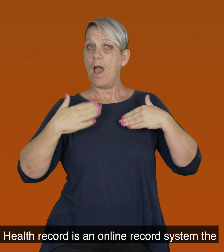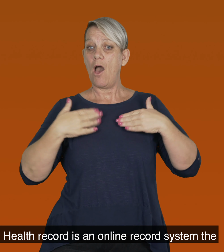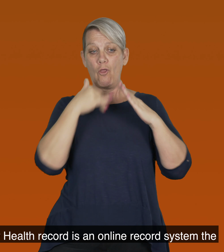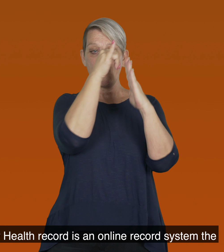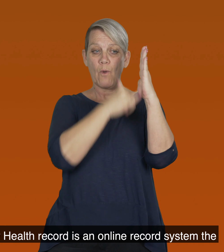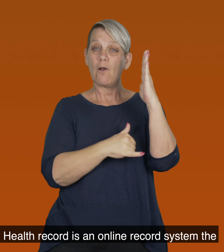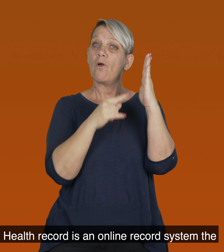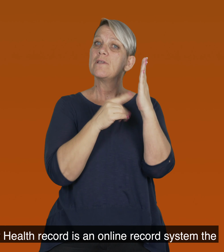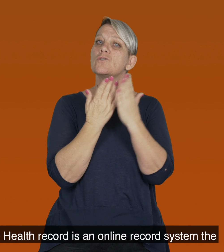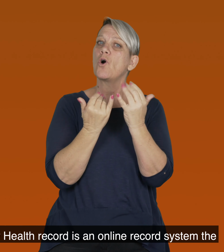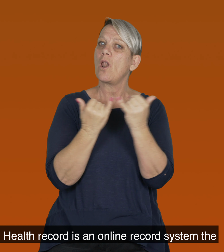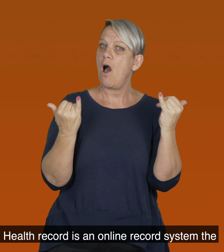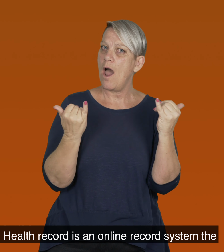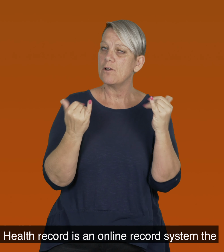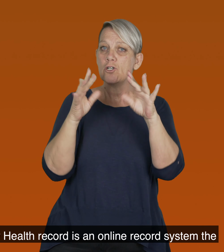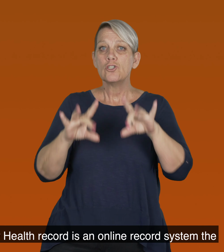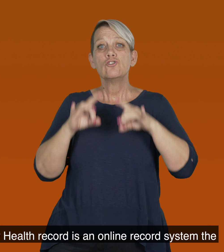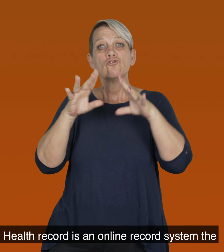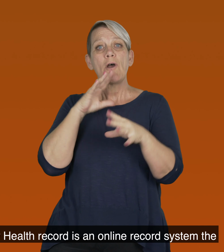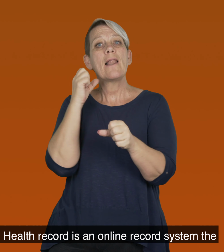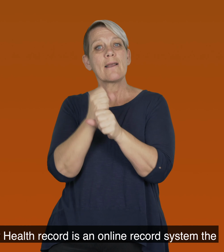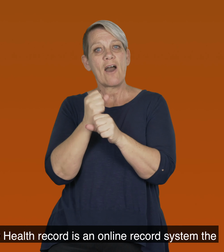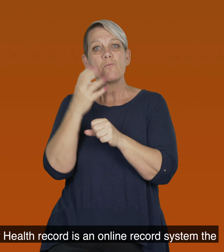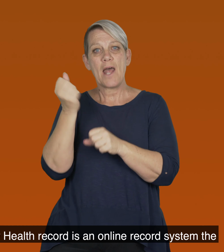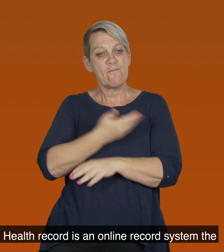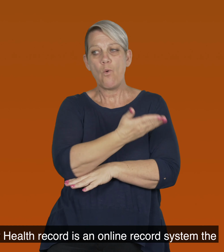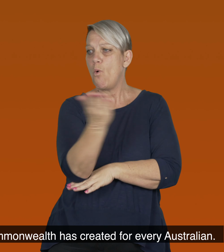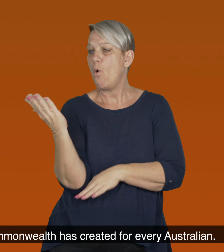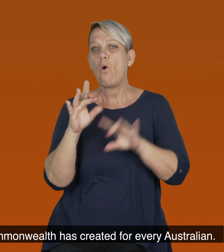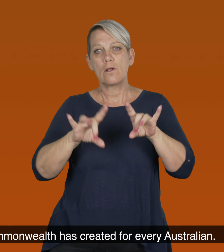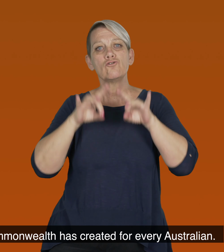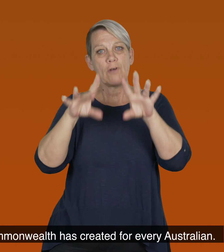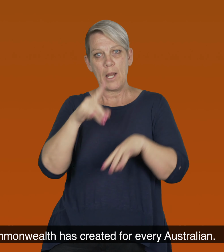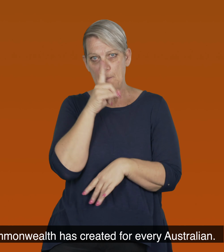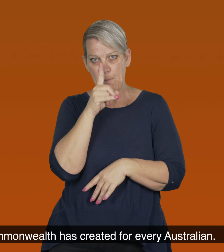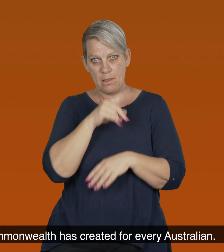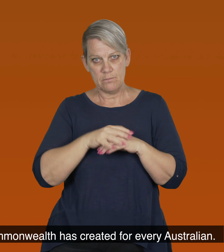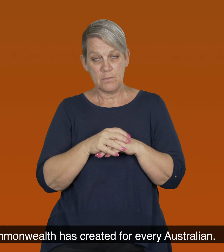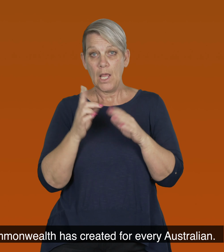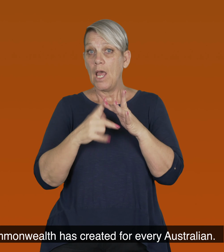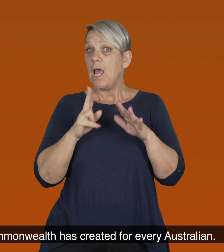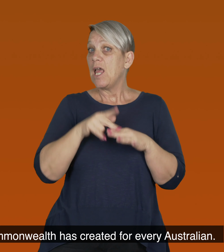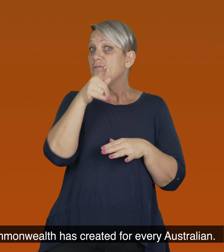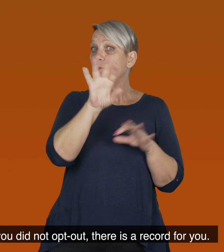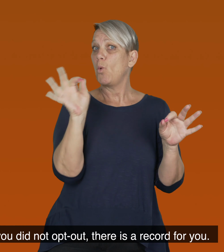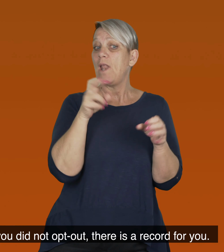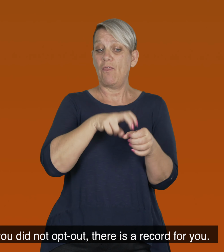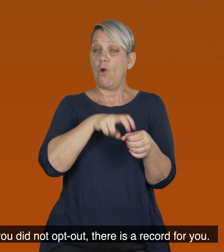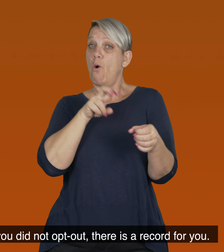My Health Record is an online record system the Commonwealth has created for every Australian. If you did